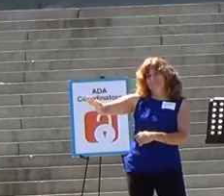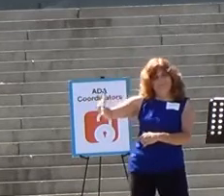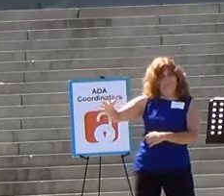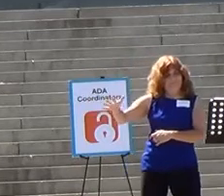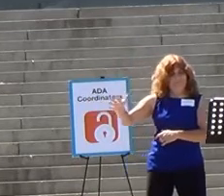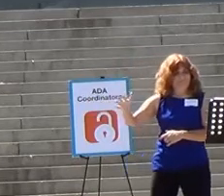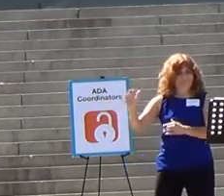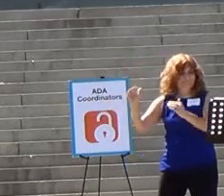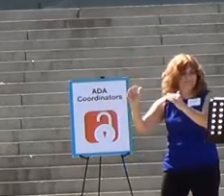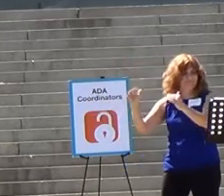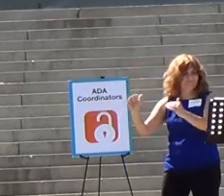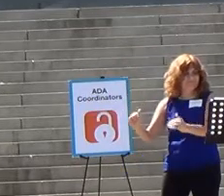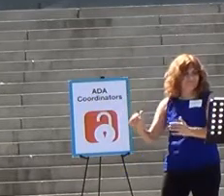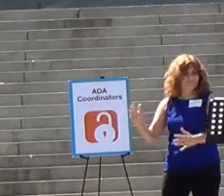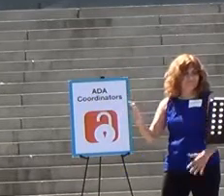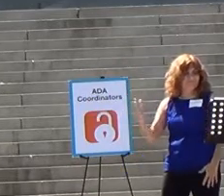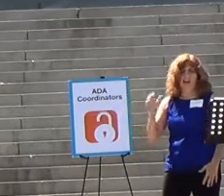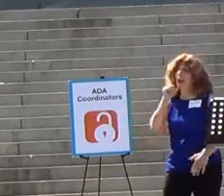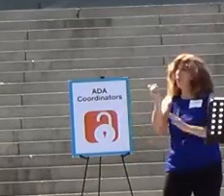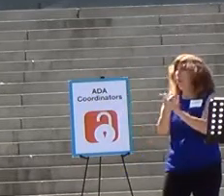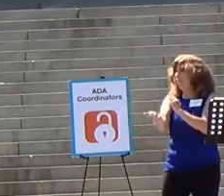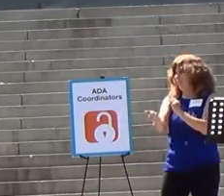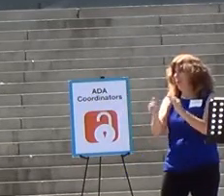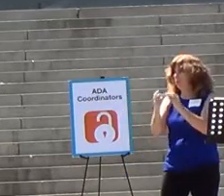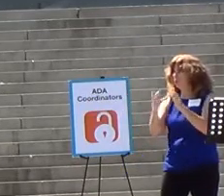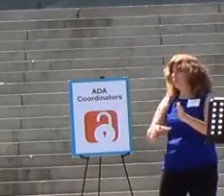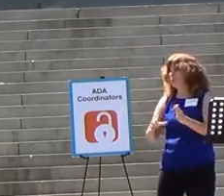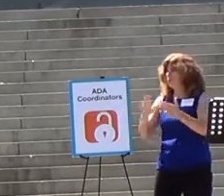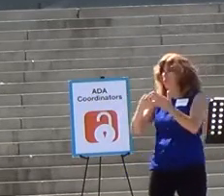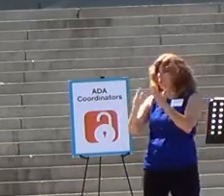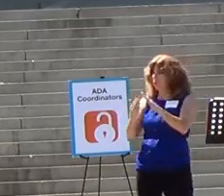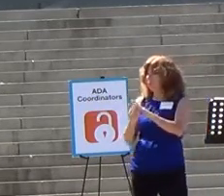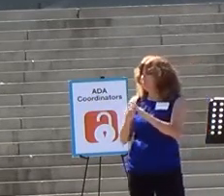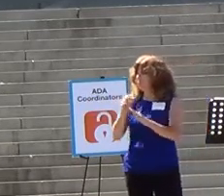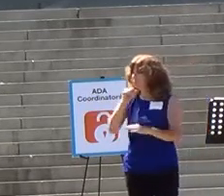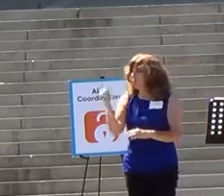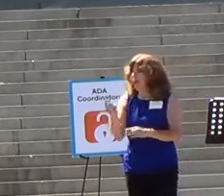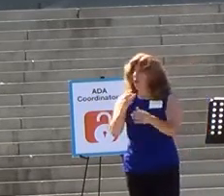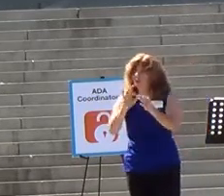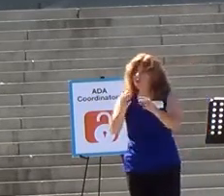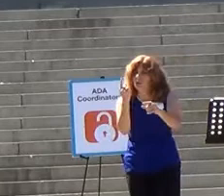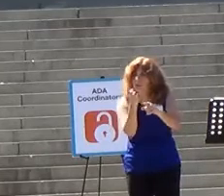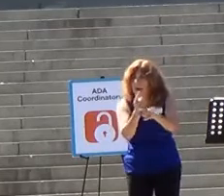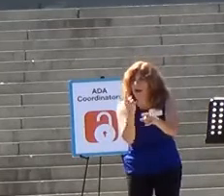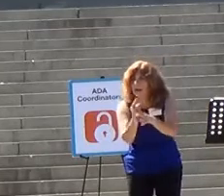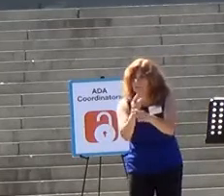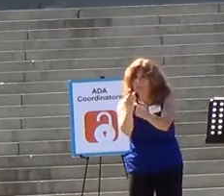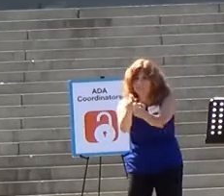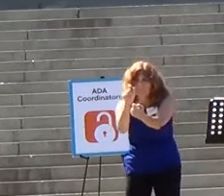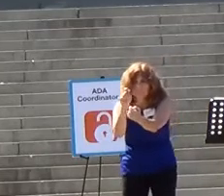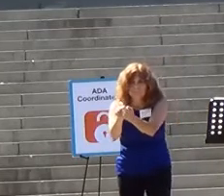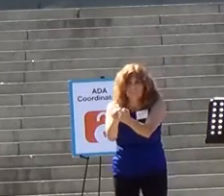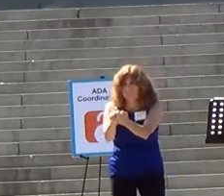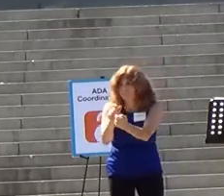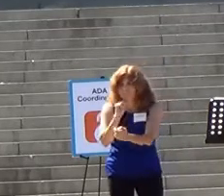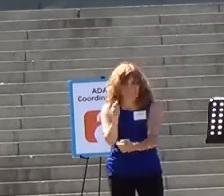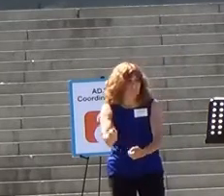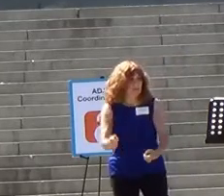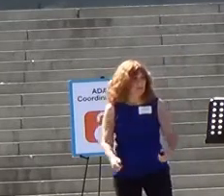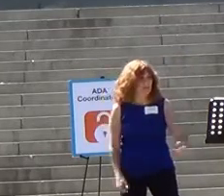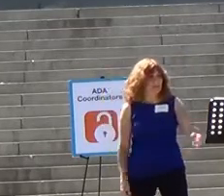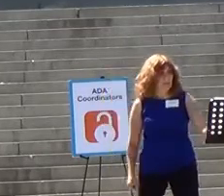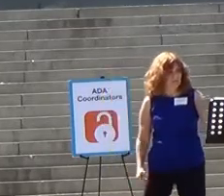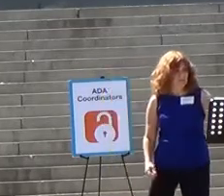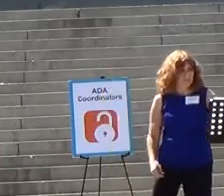or they hire unqualified interpreters from the community, and those interpreters interpret inaccurately.